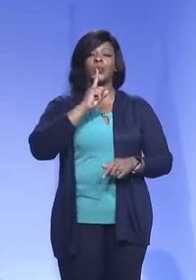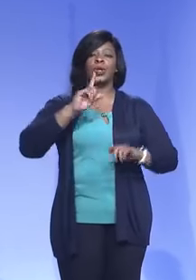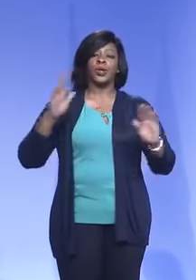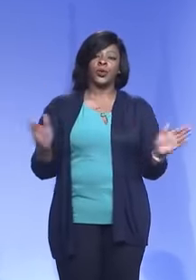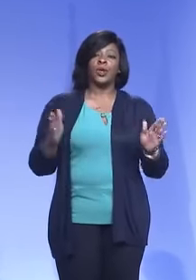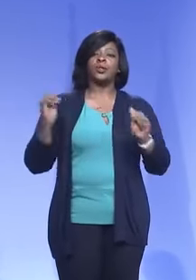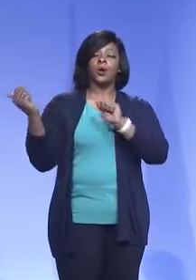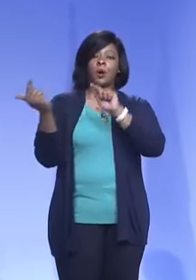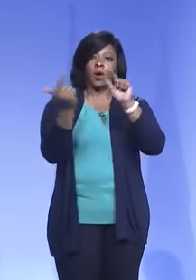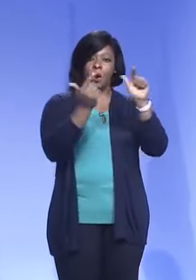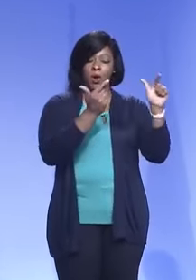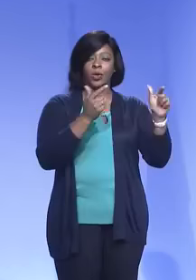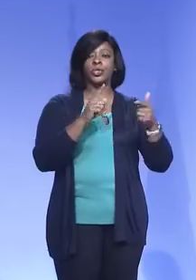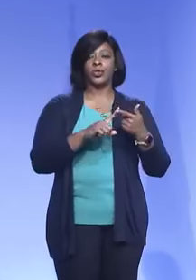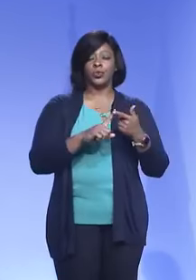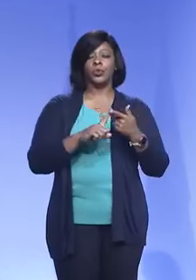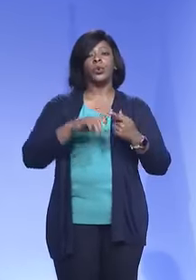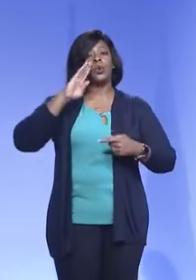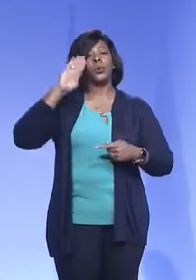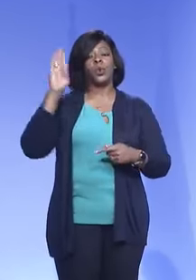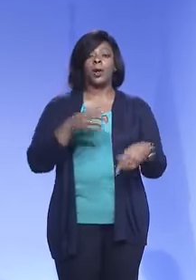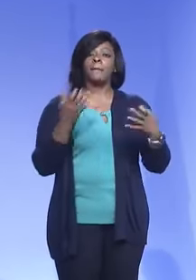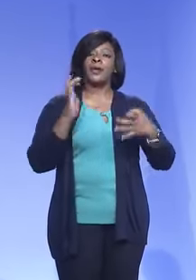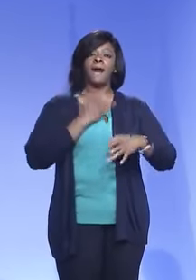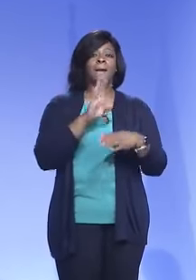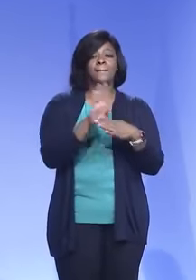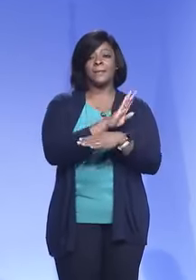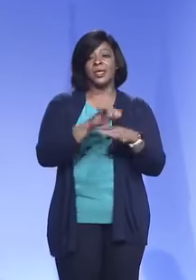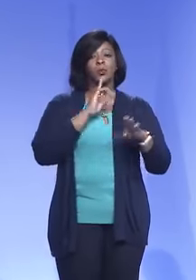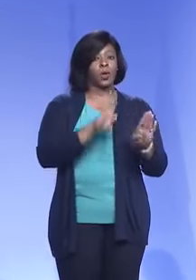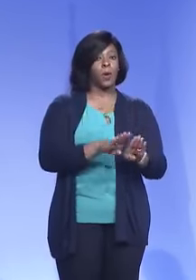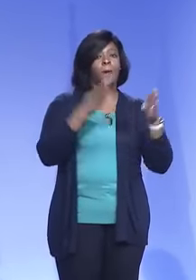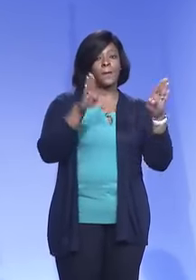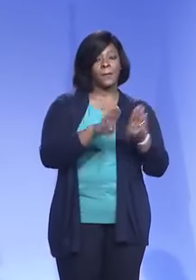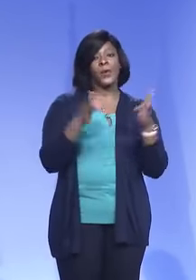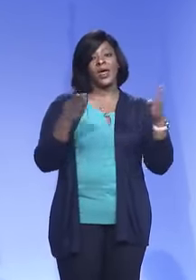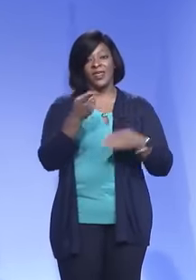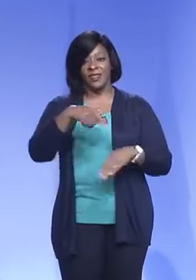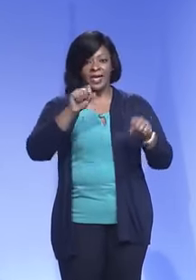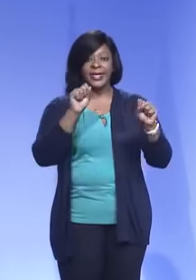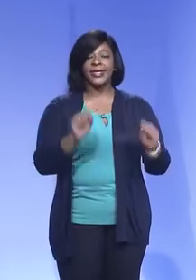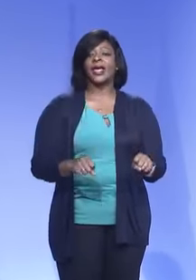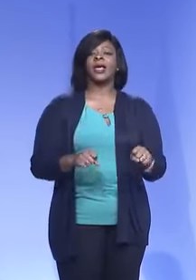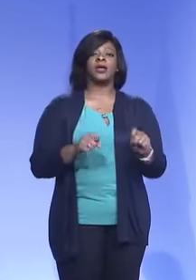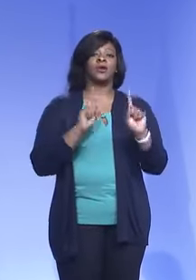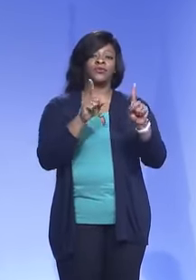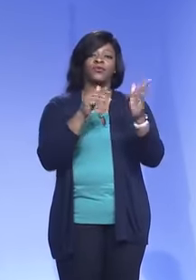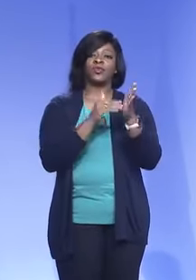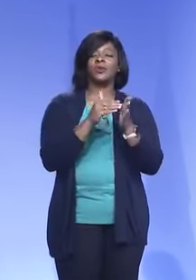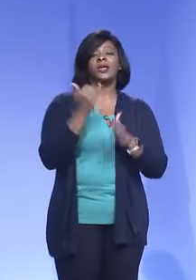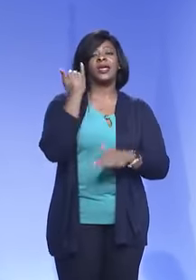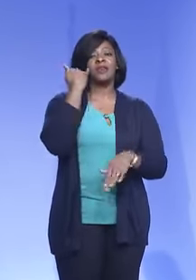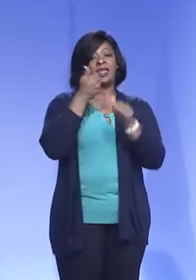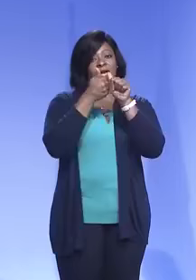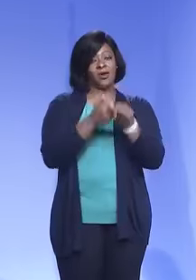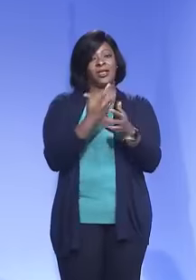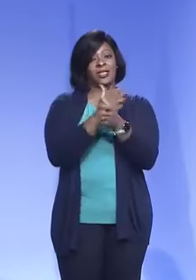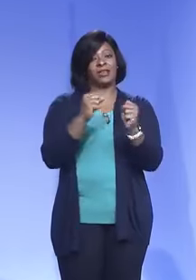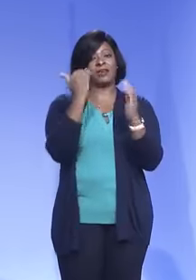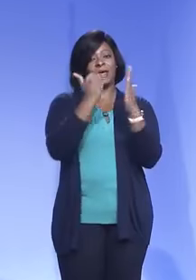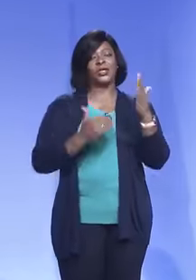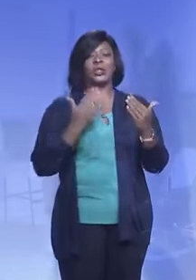encourage everyone to know that many of our businesses are open and that they can be frequented if we adhere to the safety